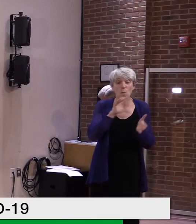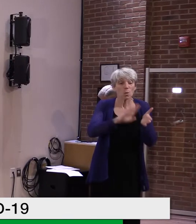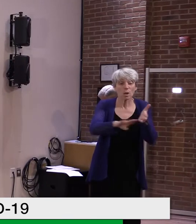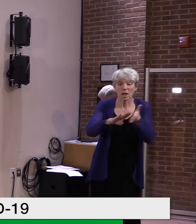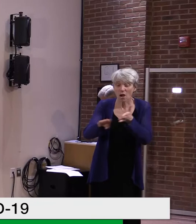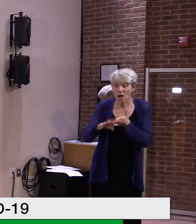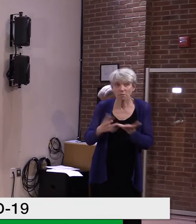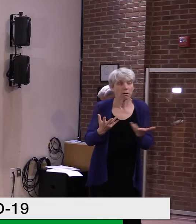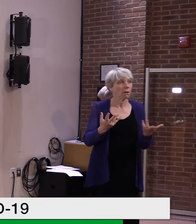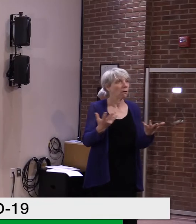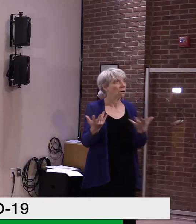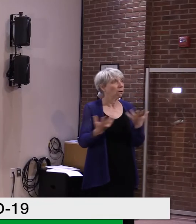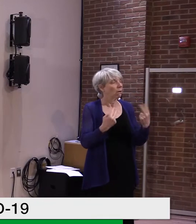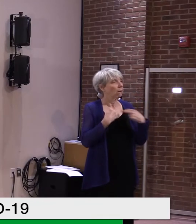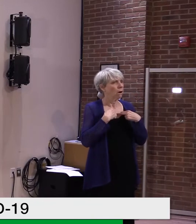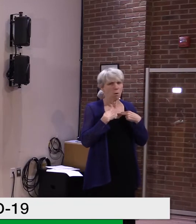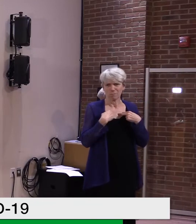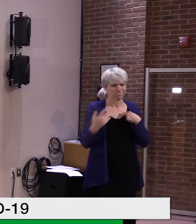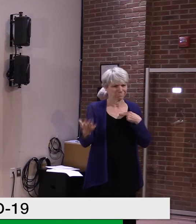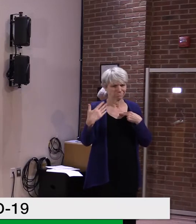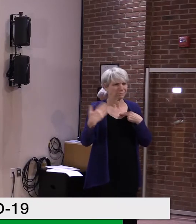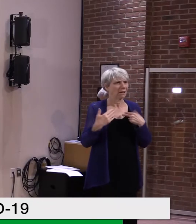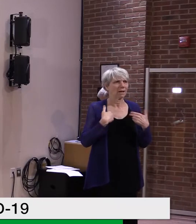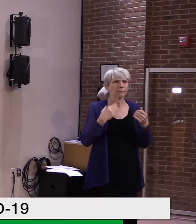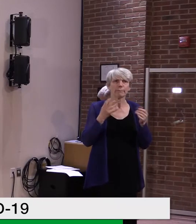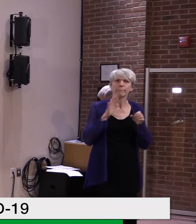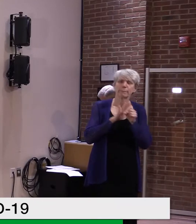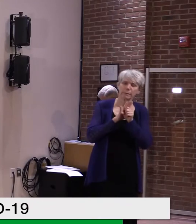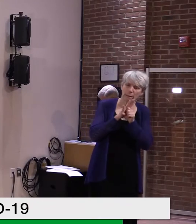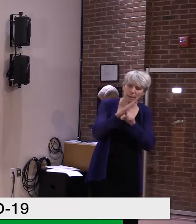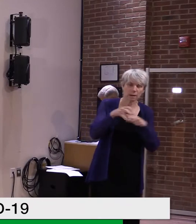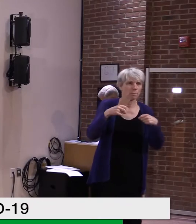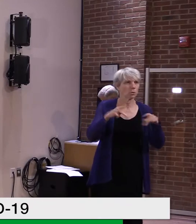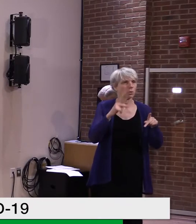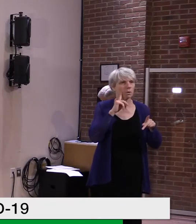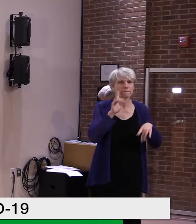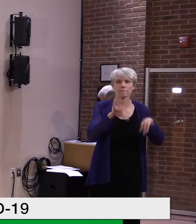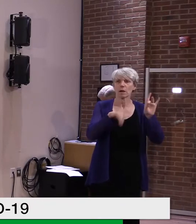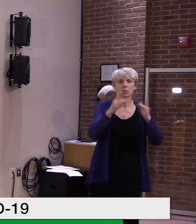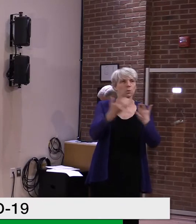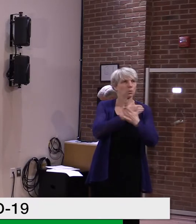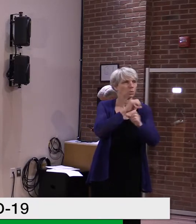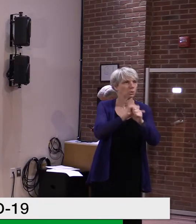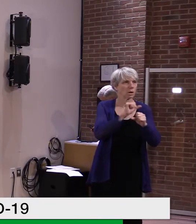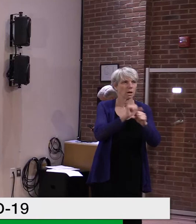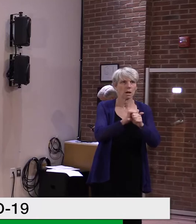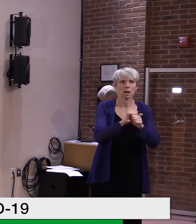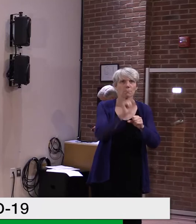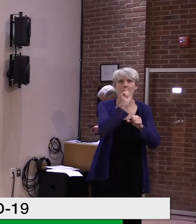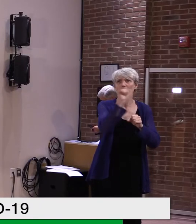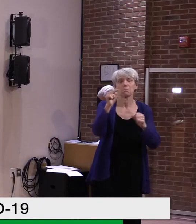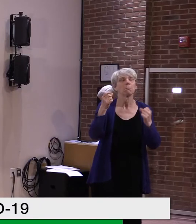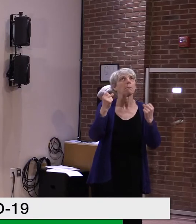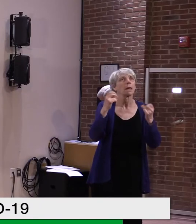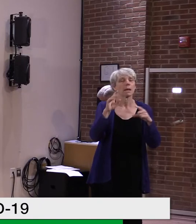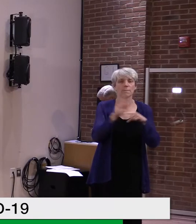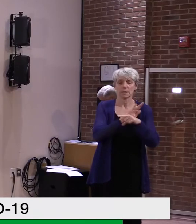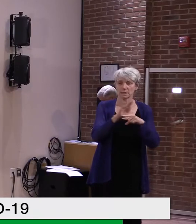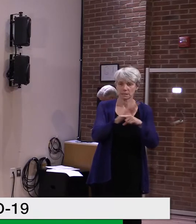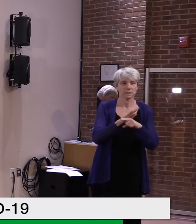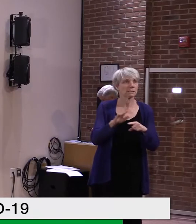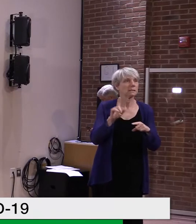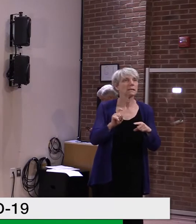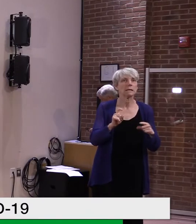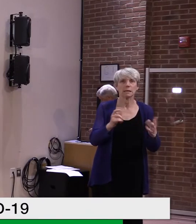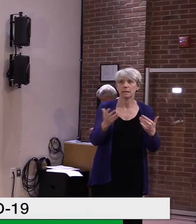exacerbated that. And so we are in a situation where we certainly could use each and every employee that's been